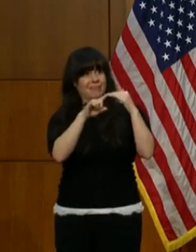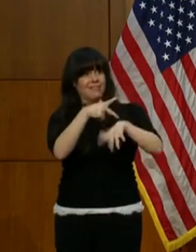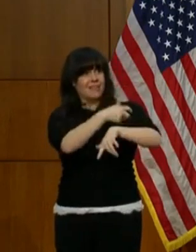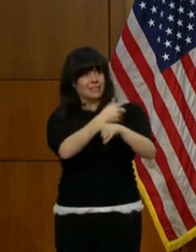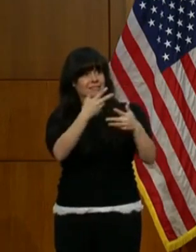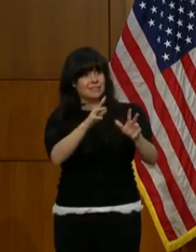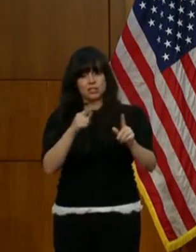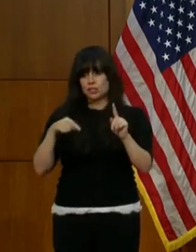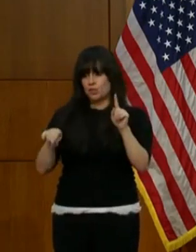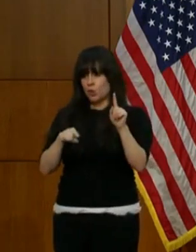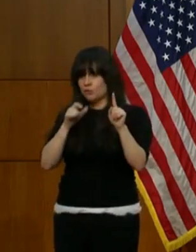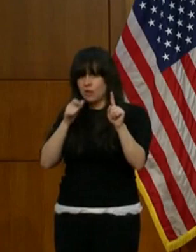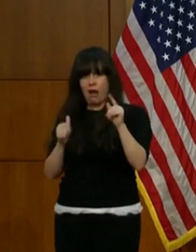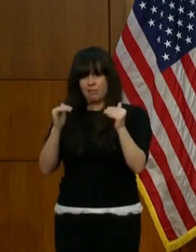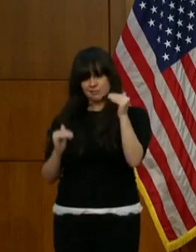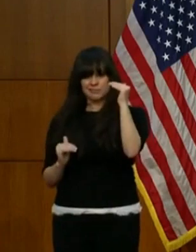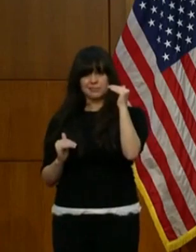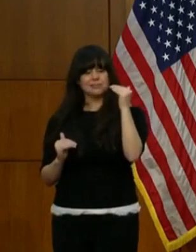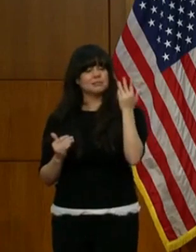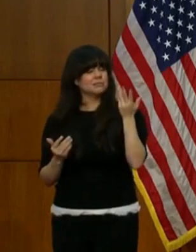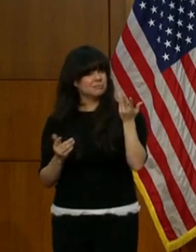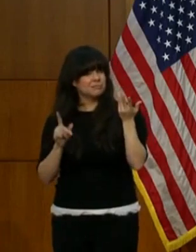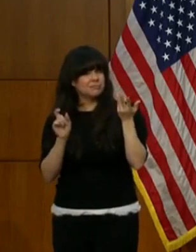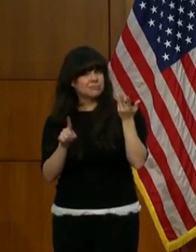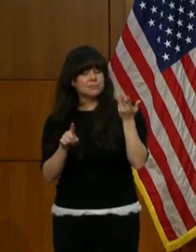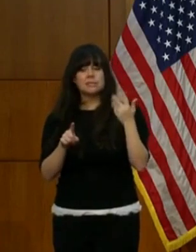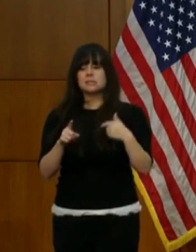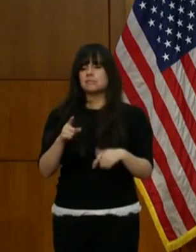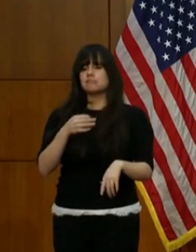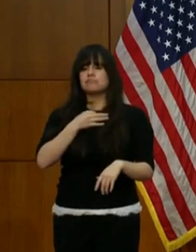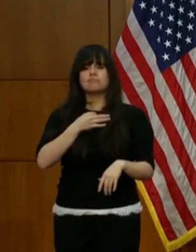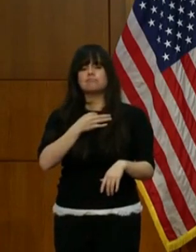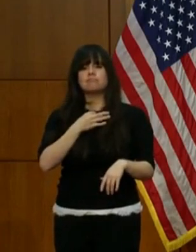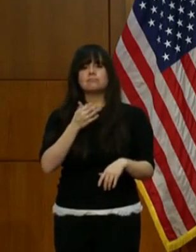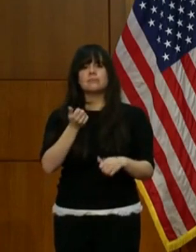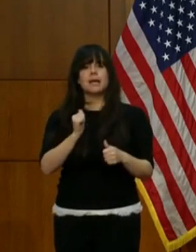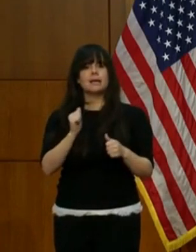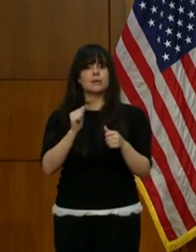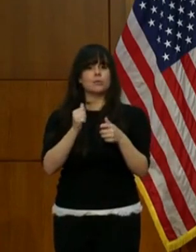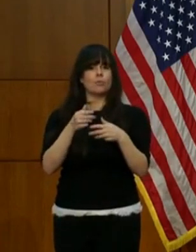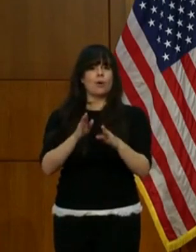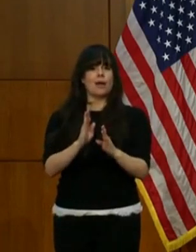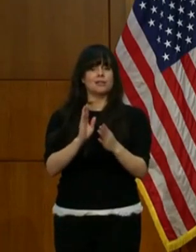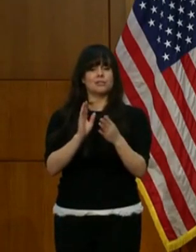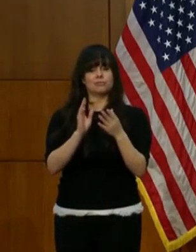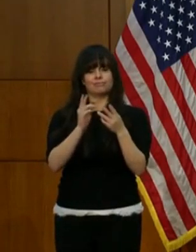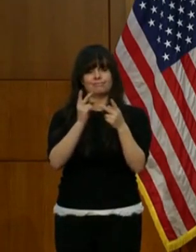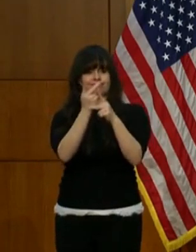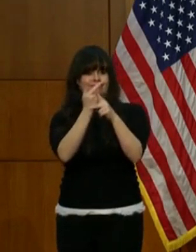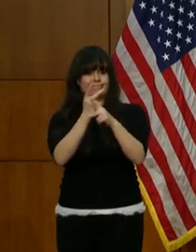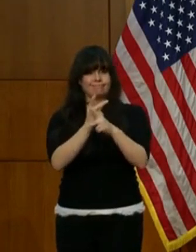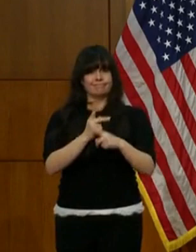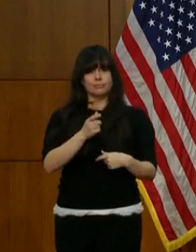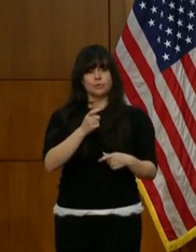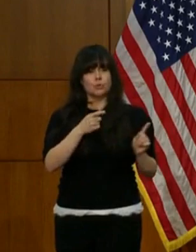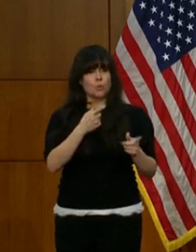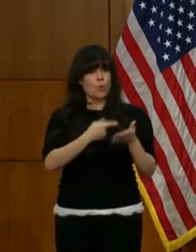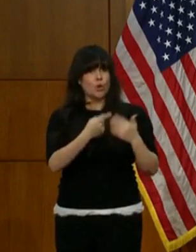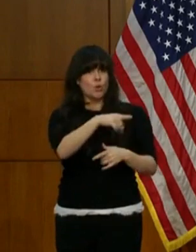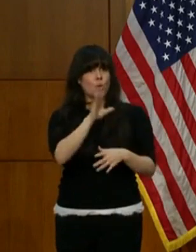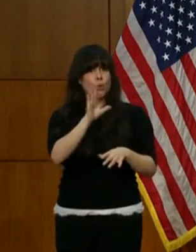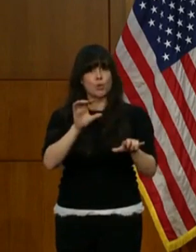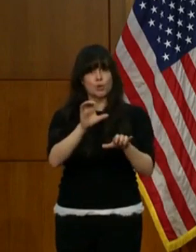And I'm just wondering if there are some kind of metrics that will be playing into decisions to lift